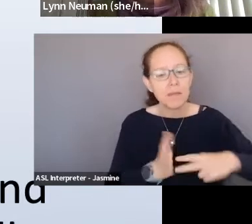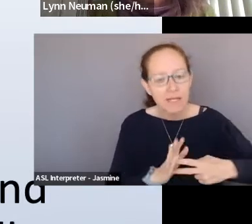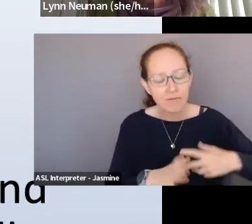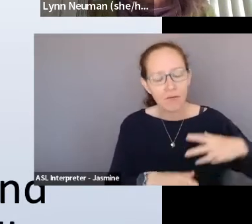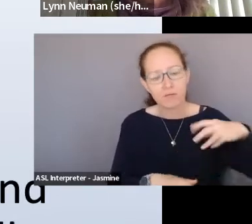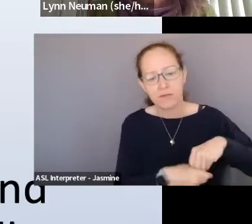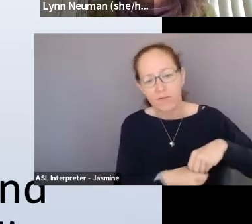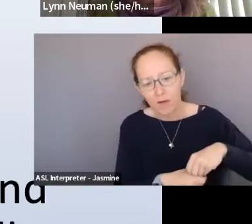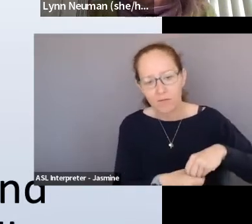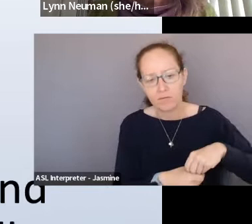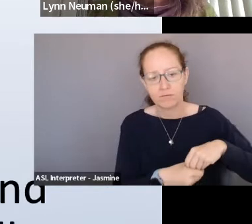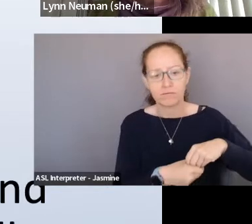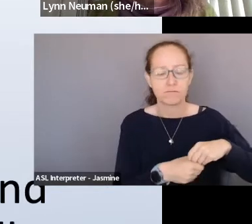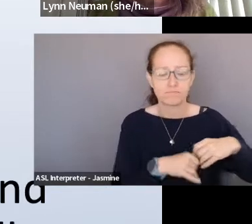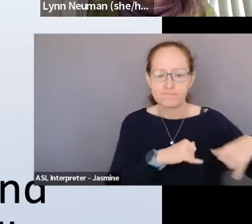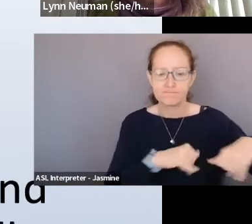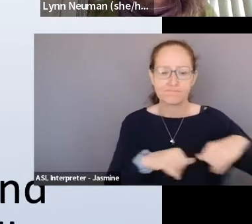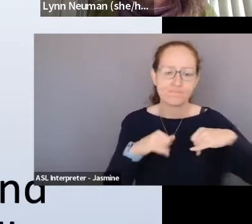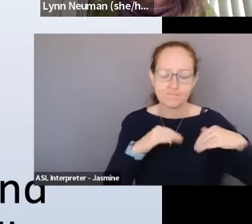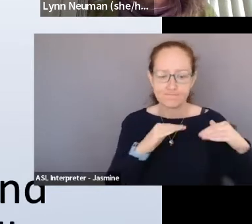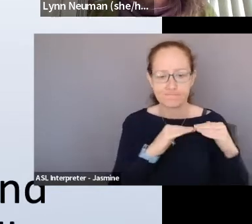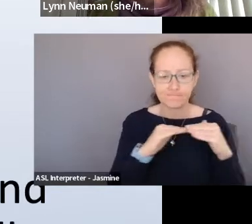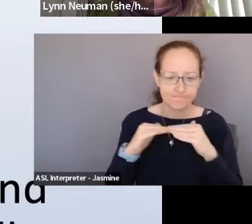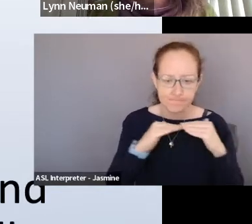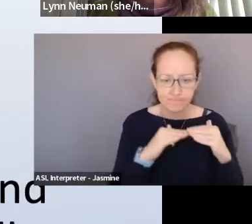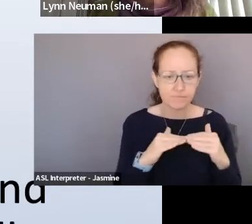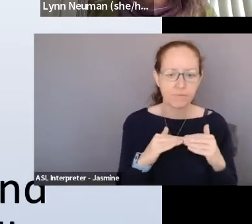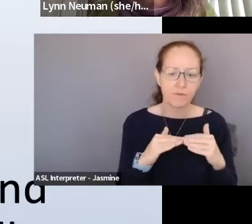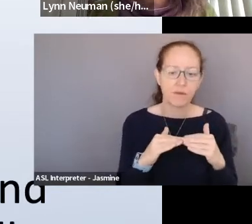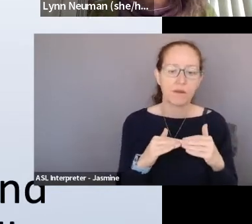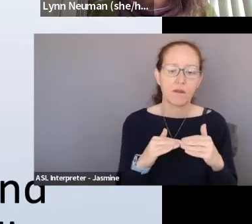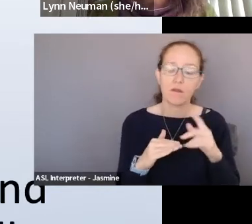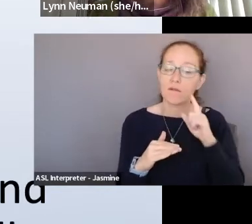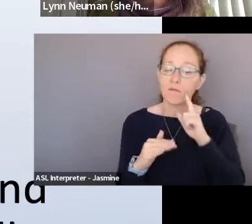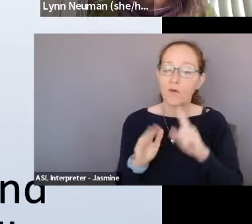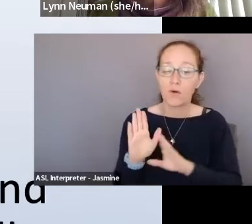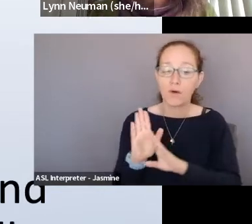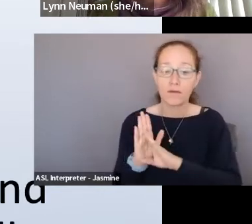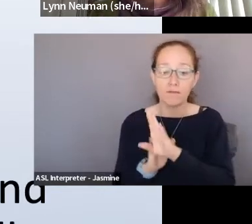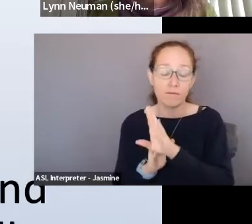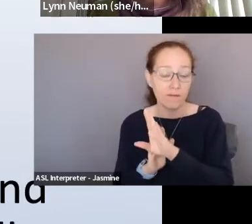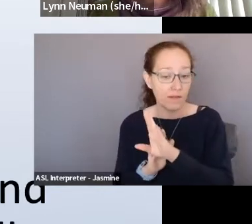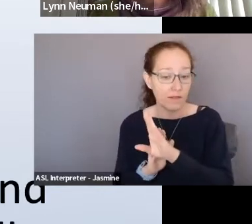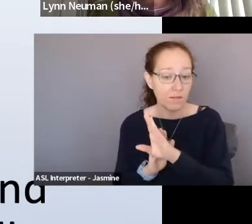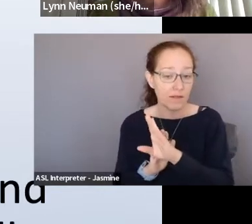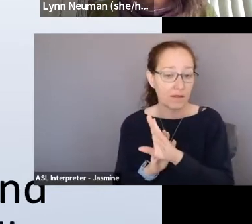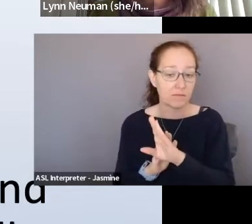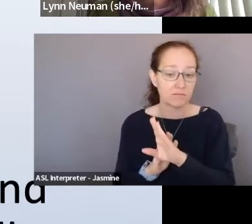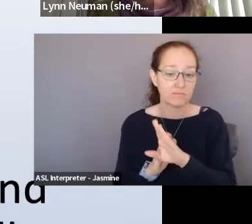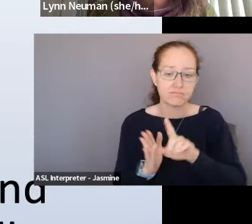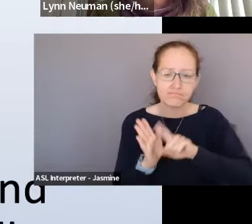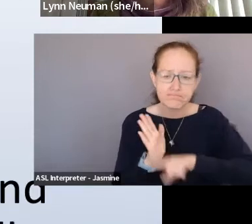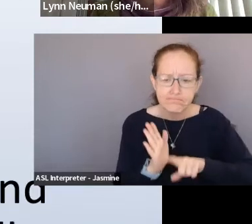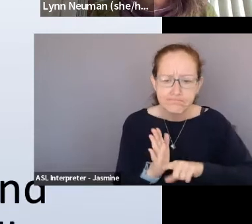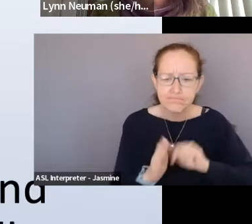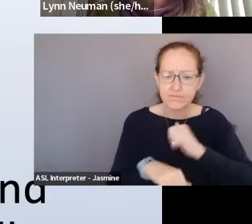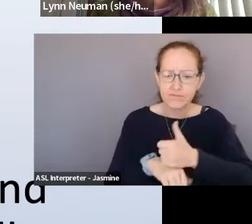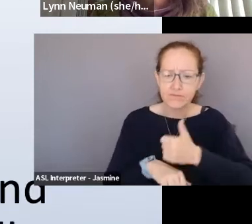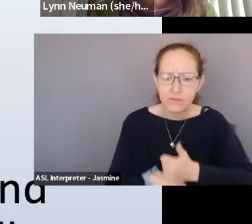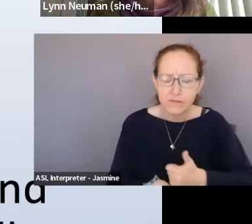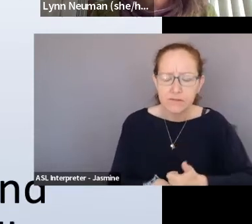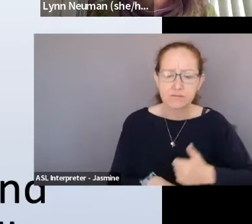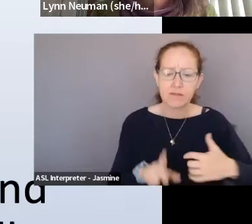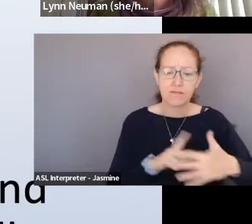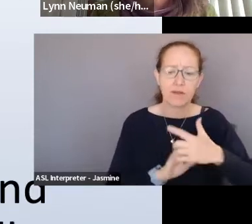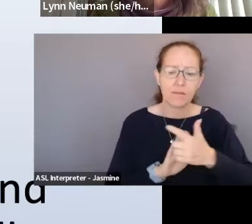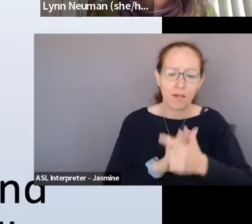With respect to the development, implementation, and enforcement of environmental laws, regulations, and policies, how